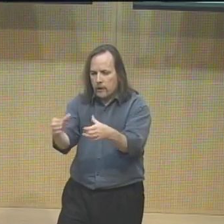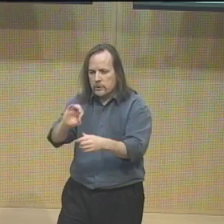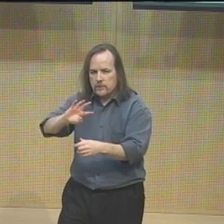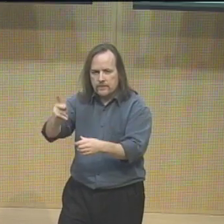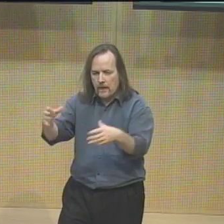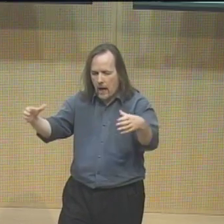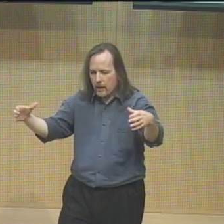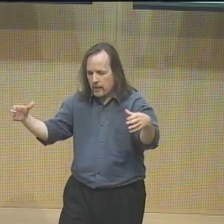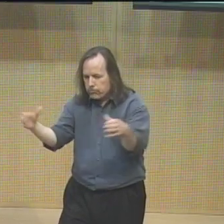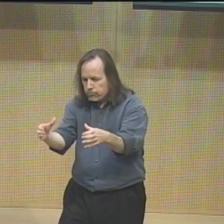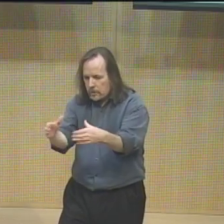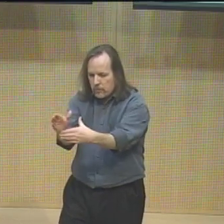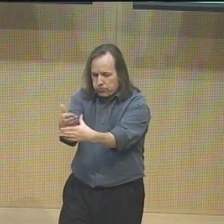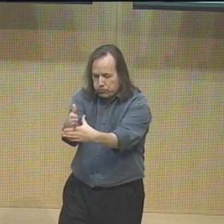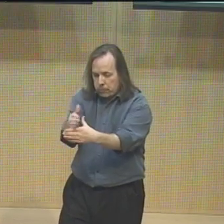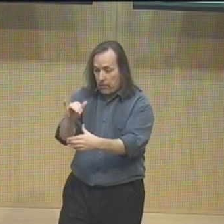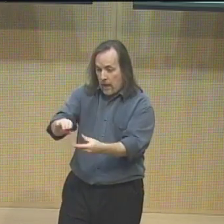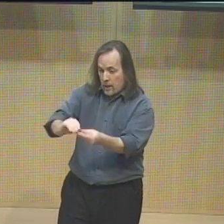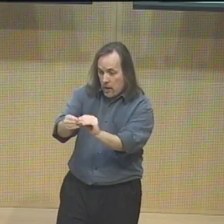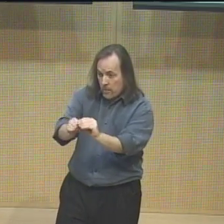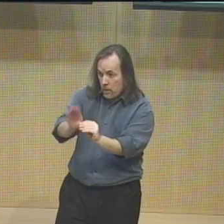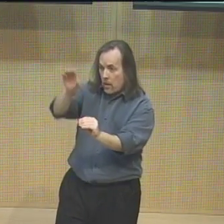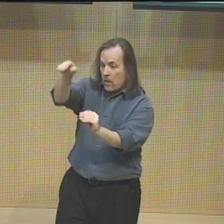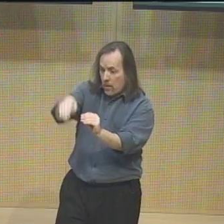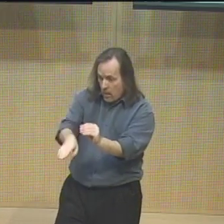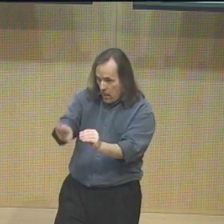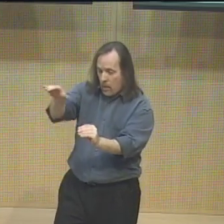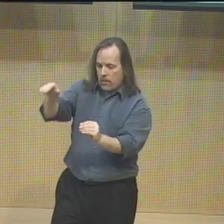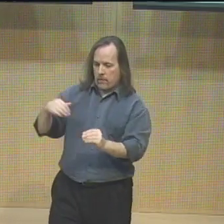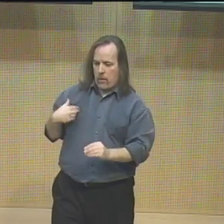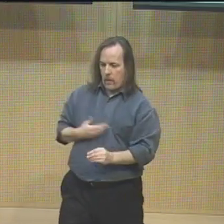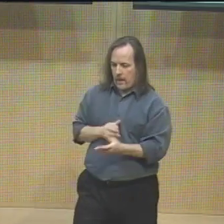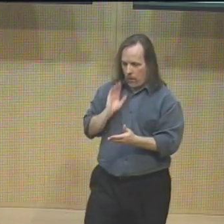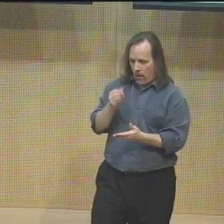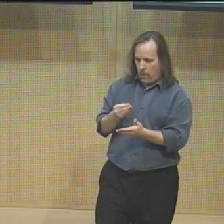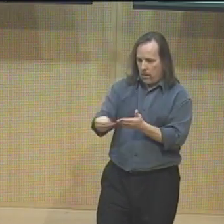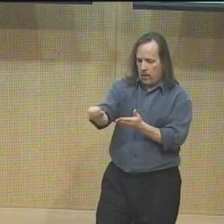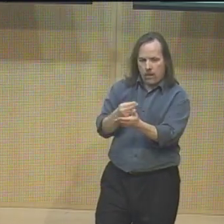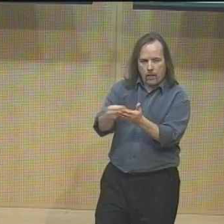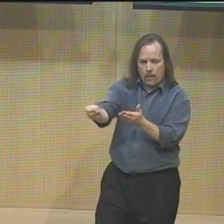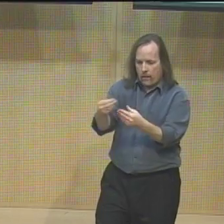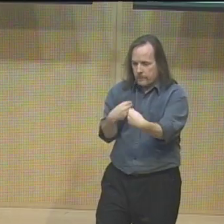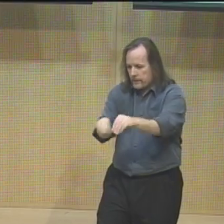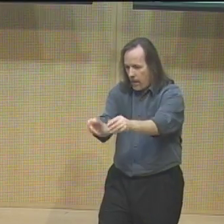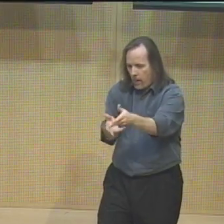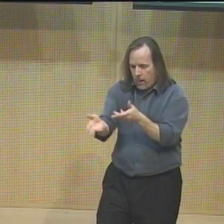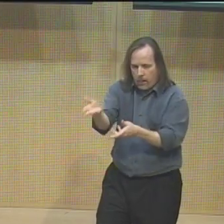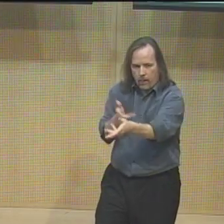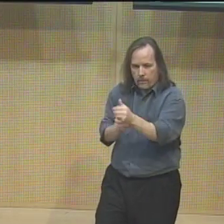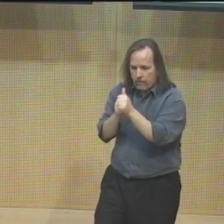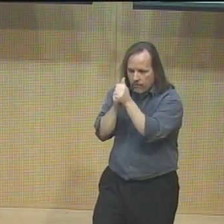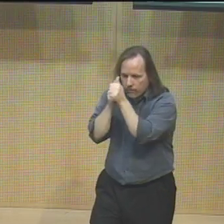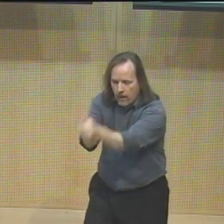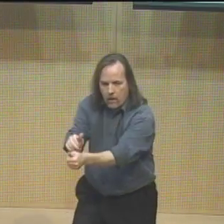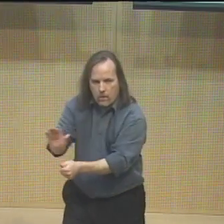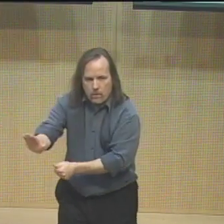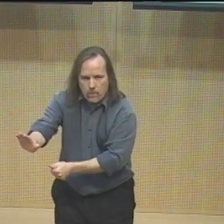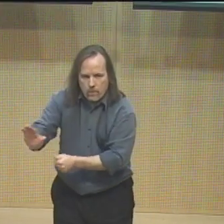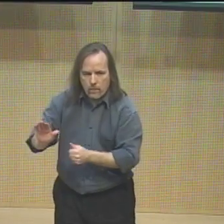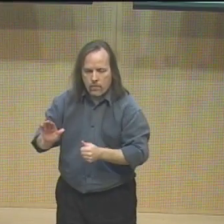to explain it. Following the index. What happens is the index will fluctuate, and